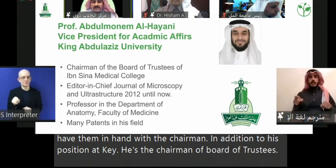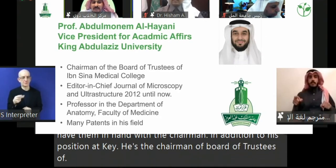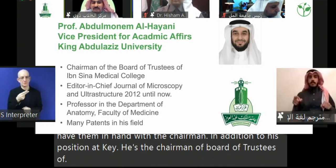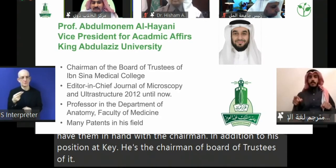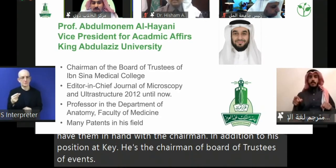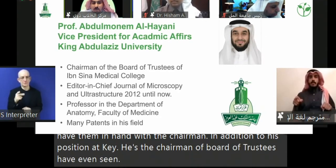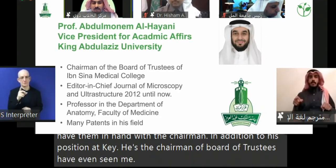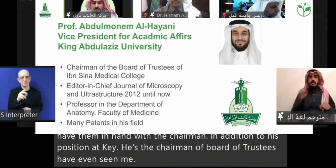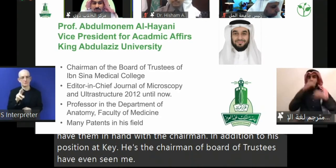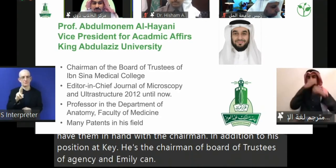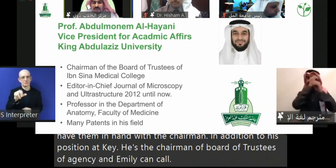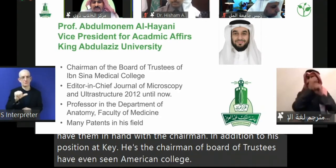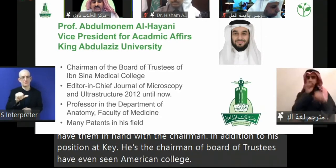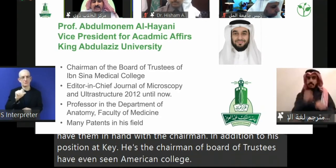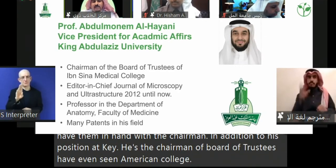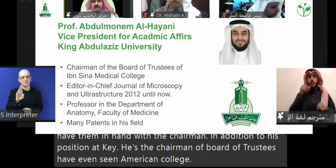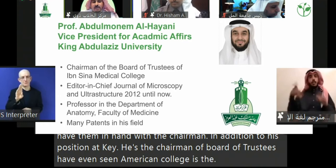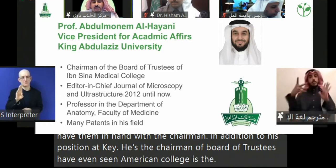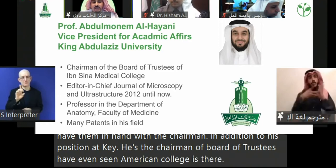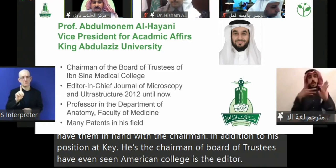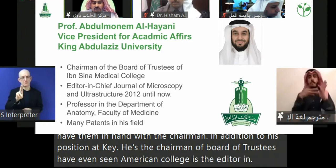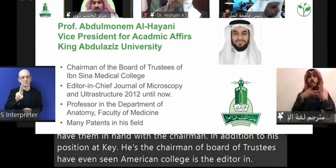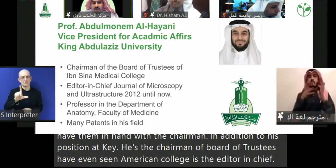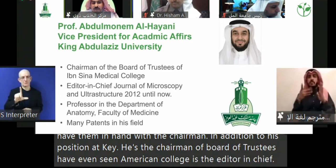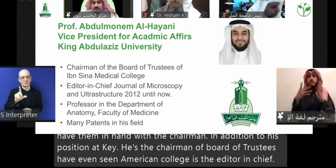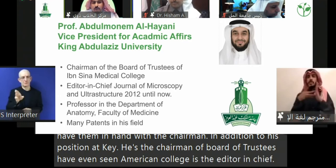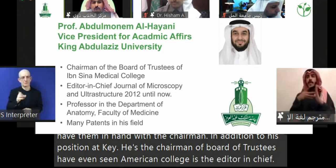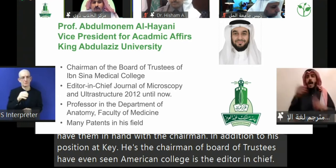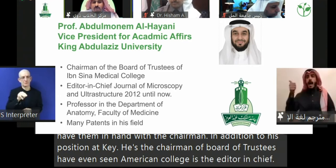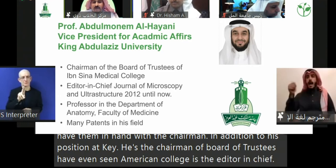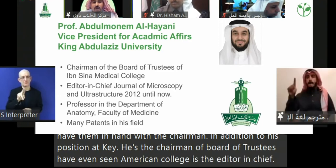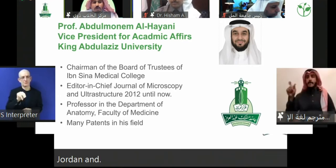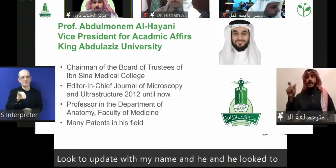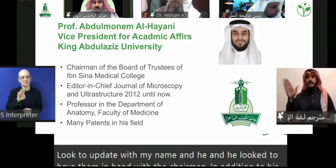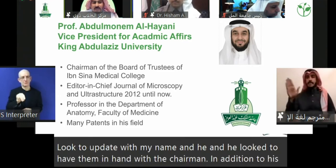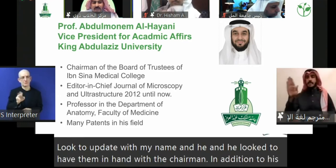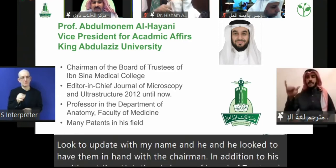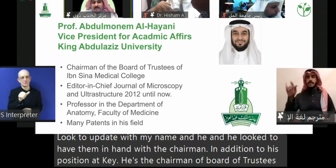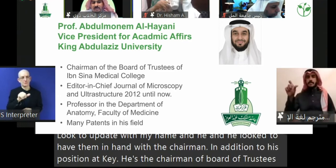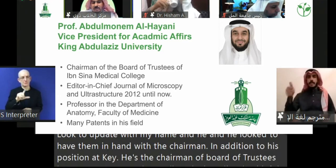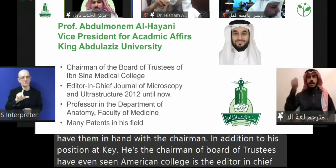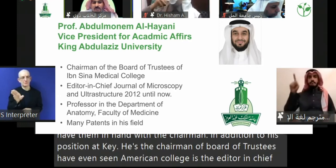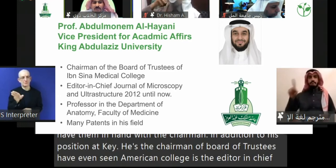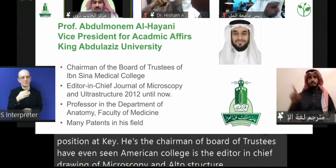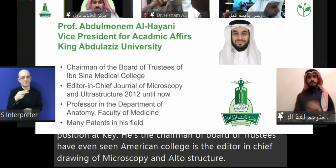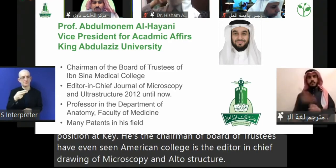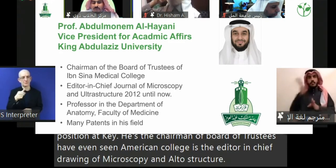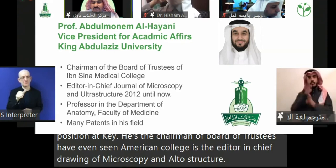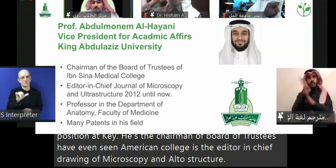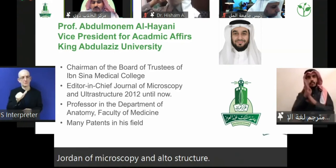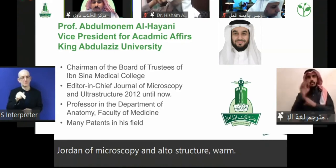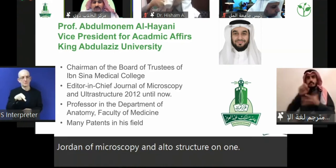Ibn Sina Medical College. He's the editor-in-chief, Journal of Microscopy and Ultrastructure